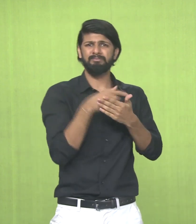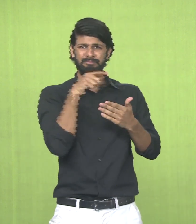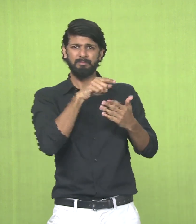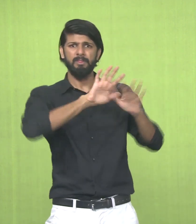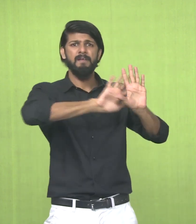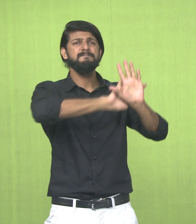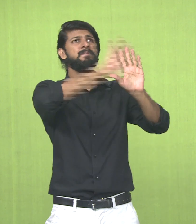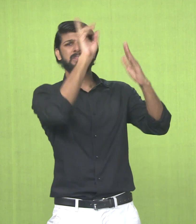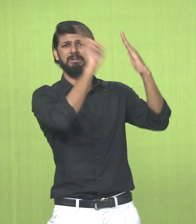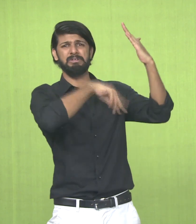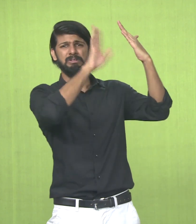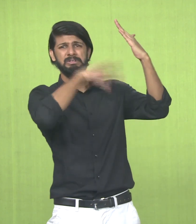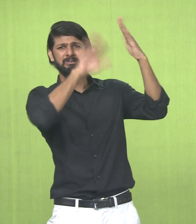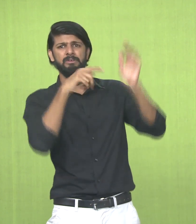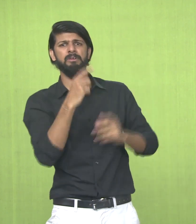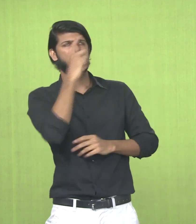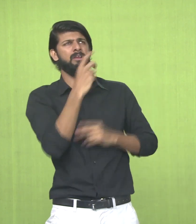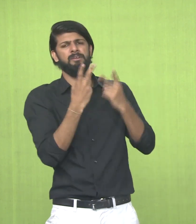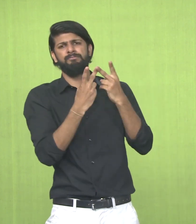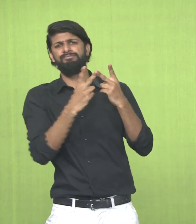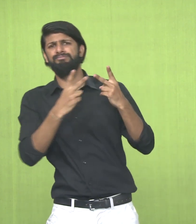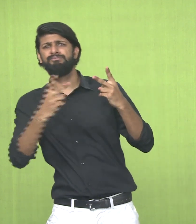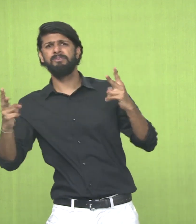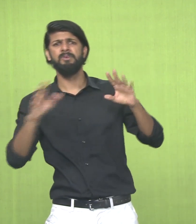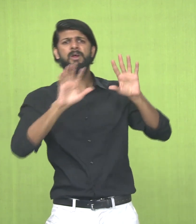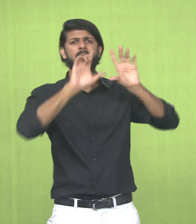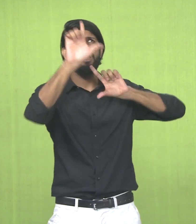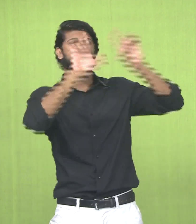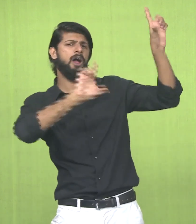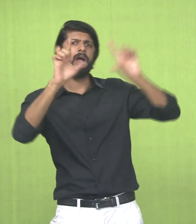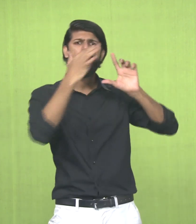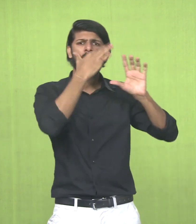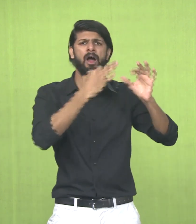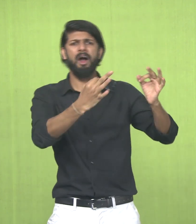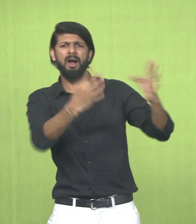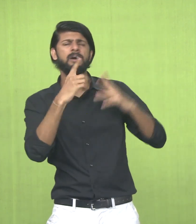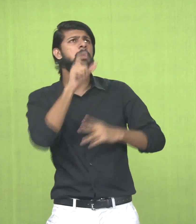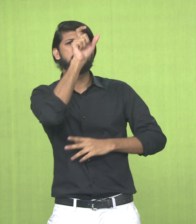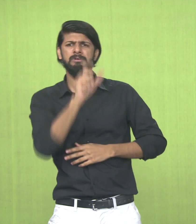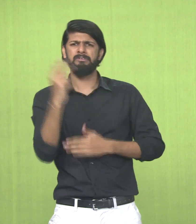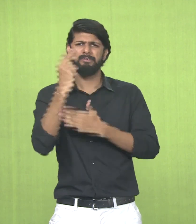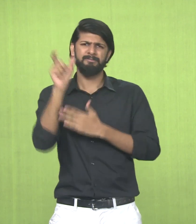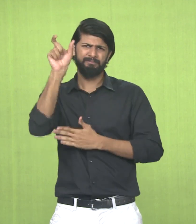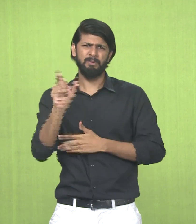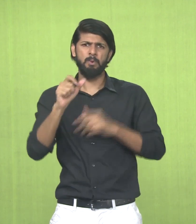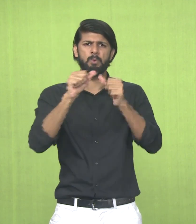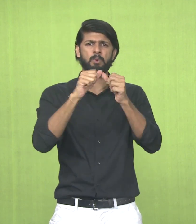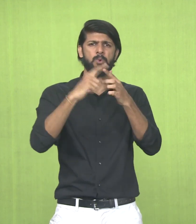The artist has painted the wall and ceiling with many different designs, hence the artist